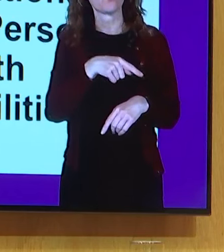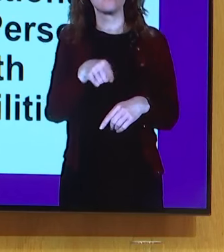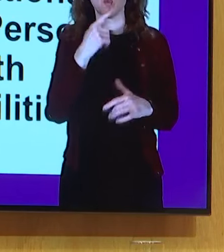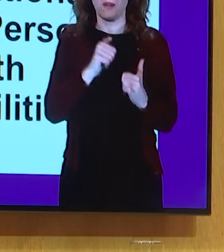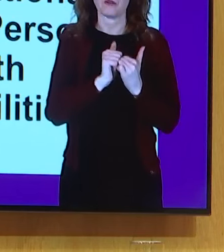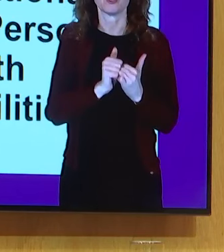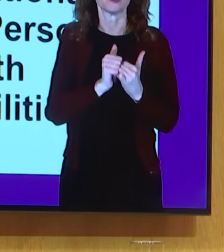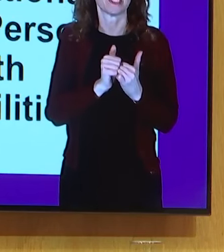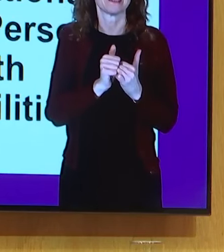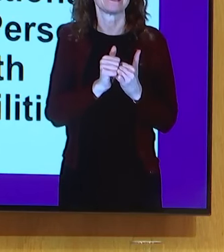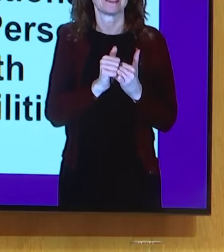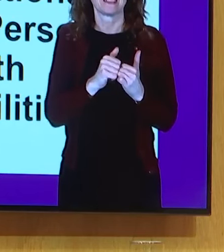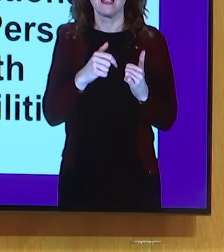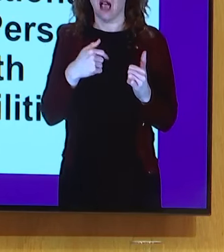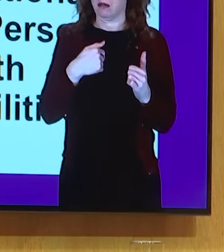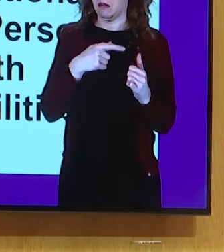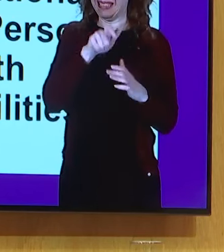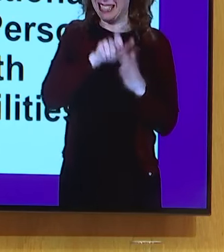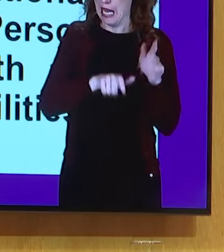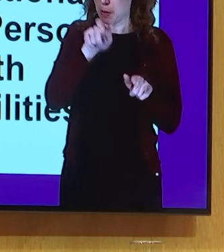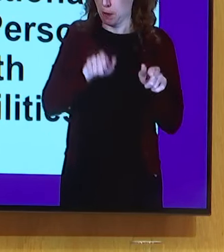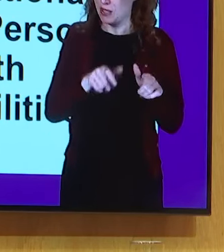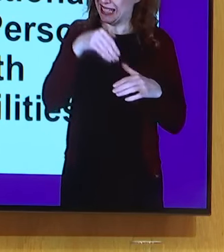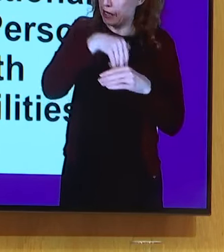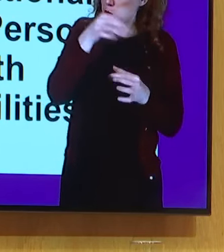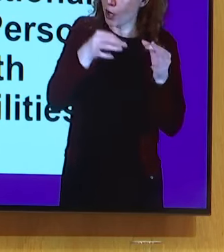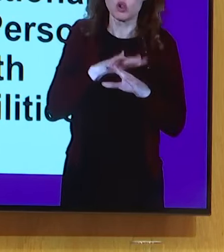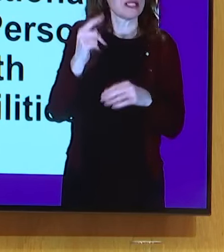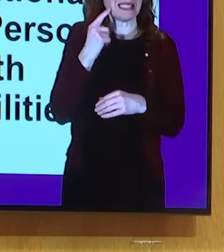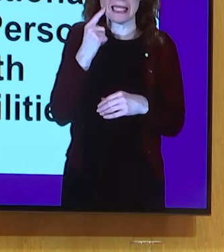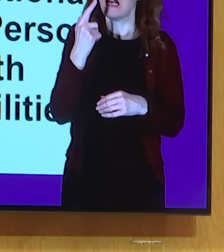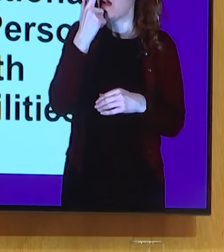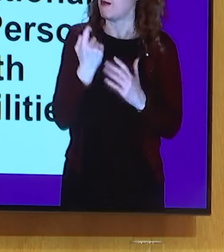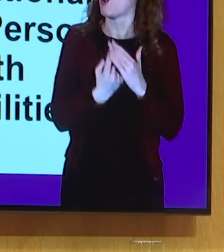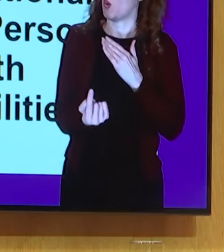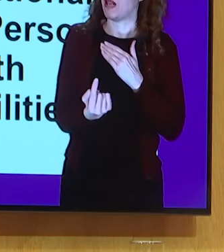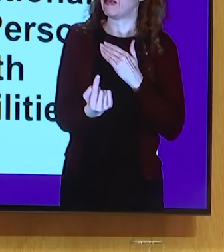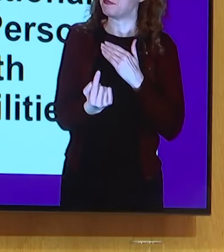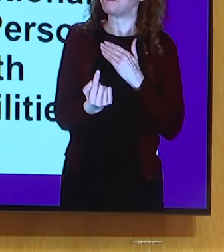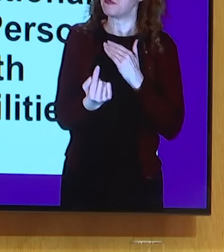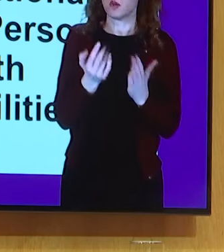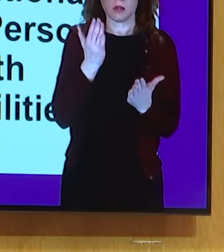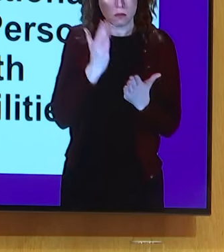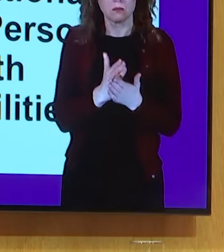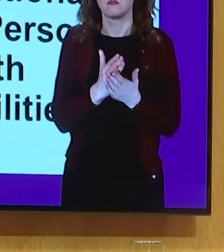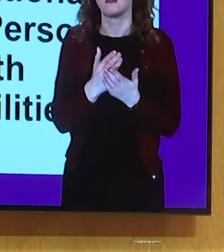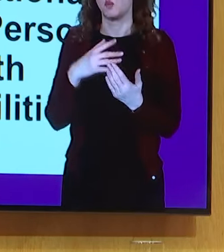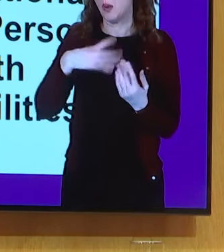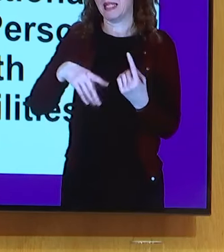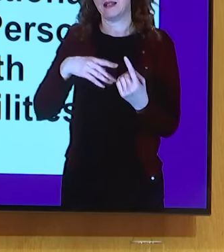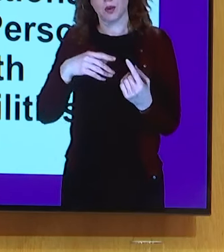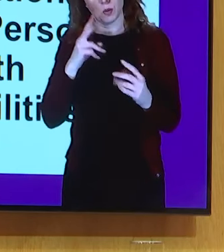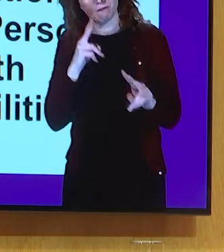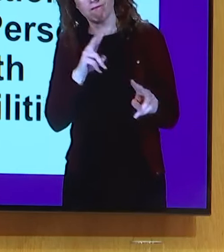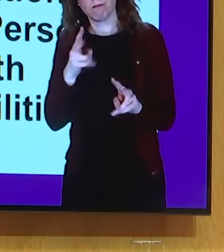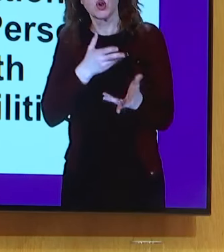appreciate that being a disabled person in politics is not always easy, and sometimes it can be a lonely place. And so I think it's really, really important for us to be able to share